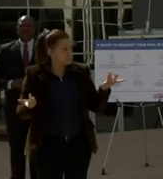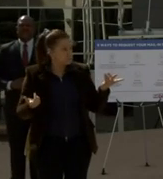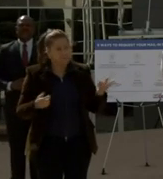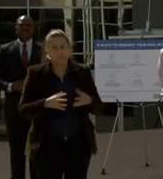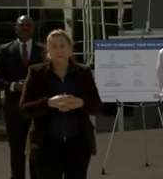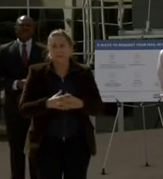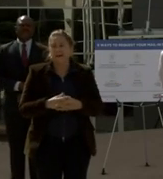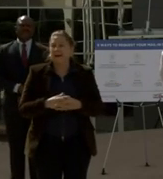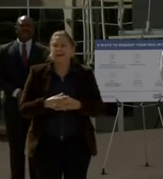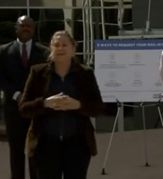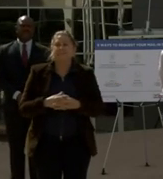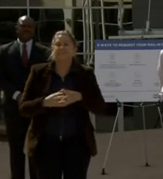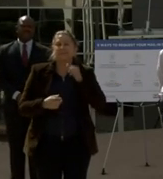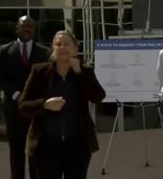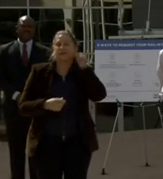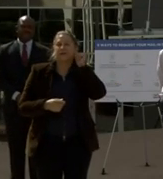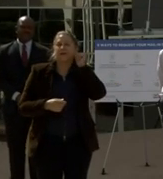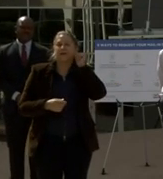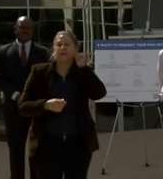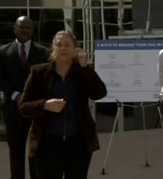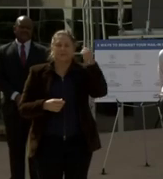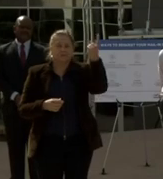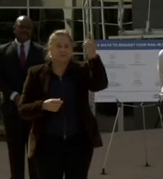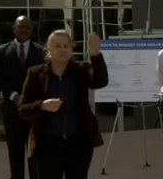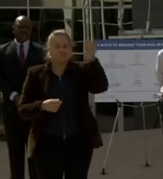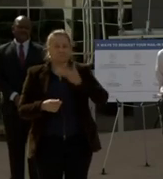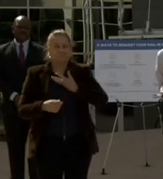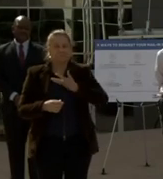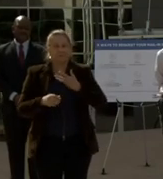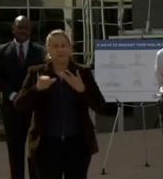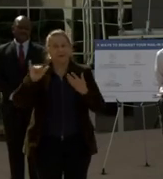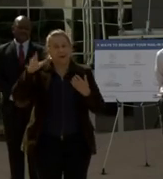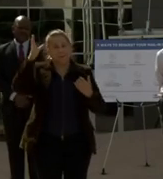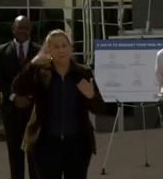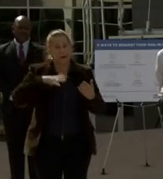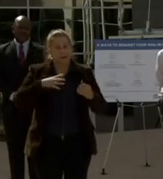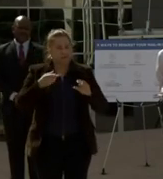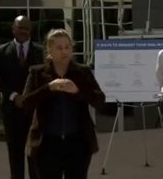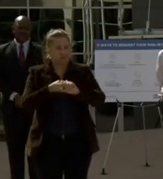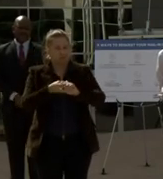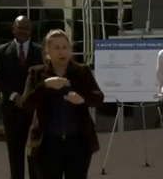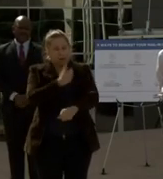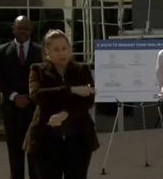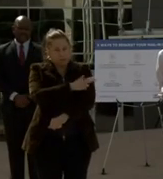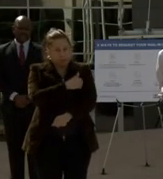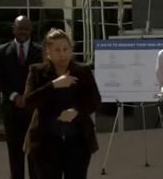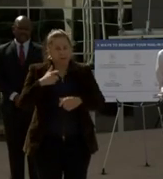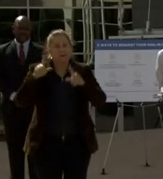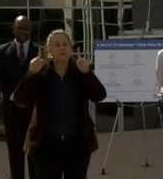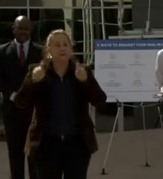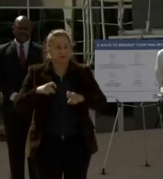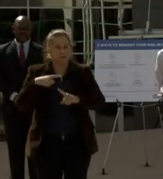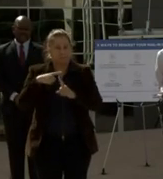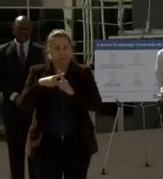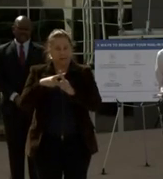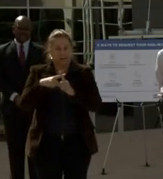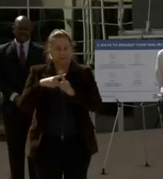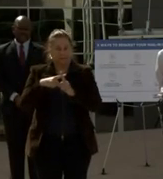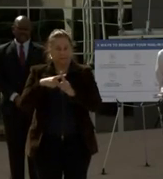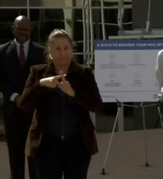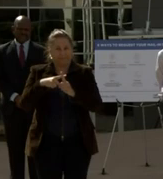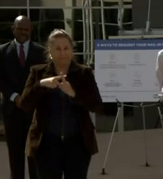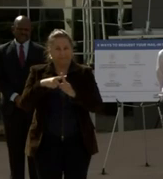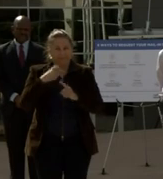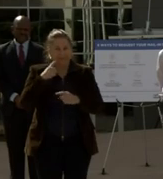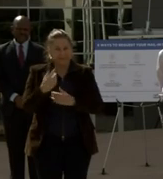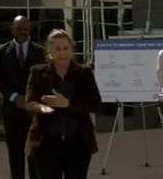aware yesterday that he was in the hospital and tested positive for COVID, and made aware this morning that he